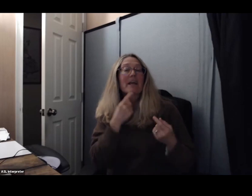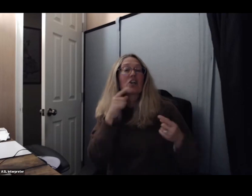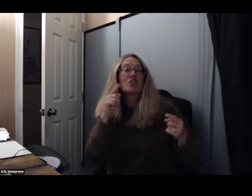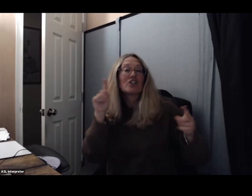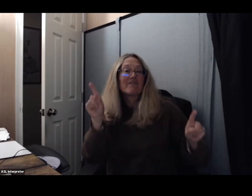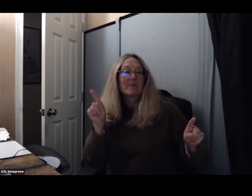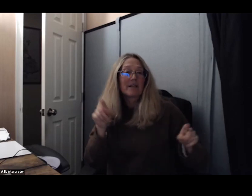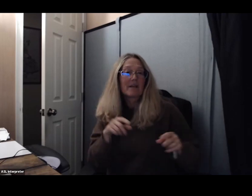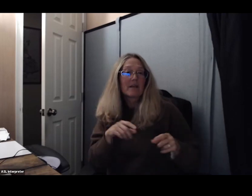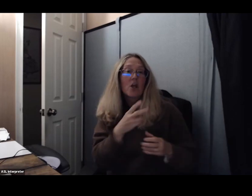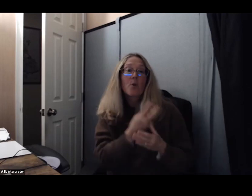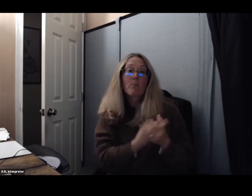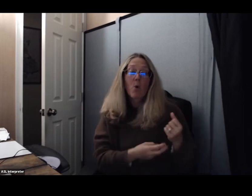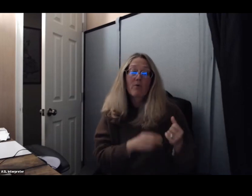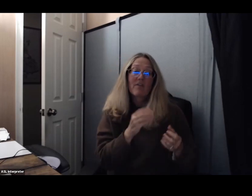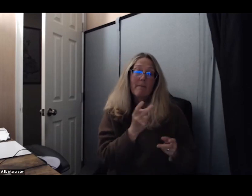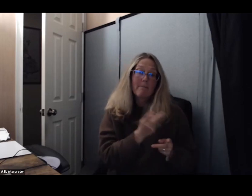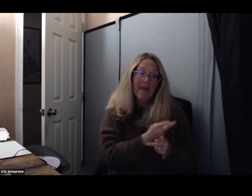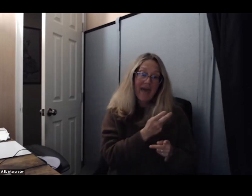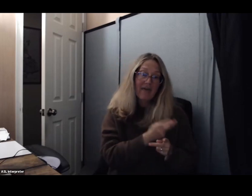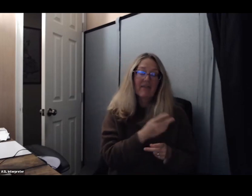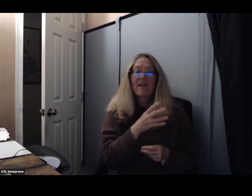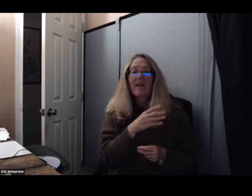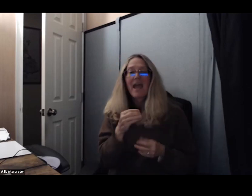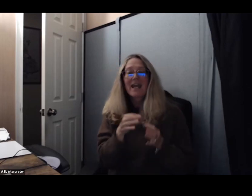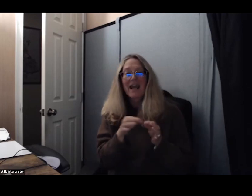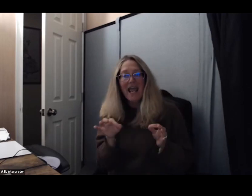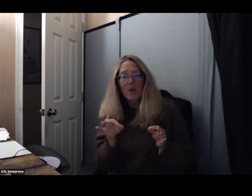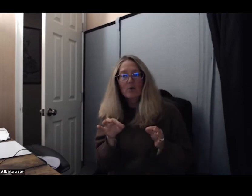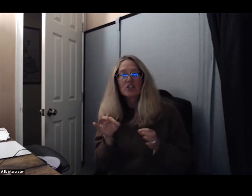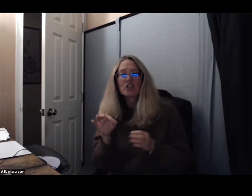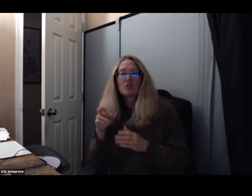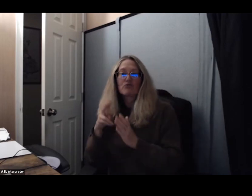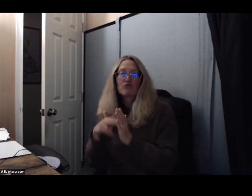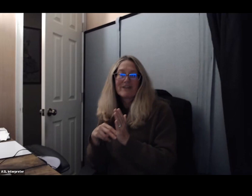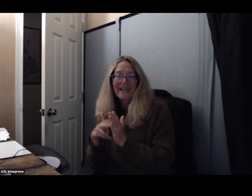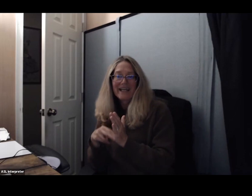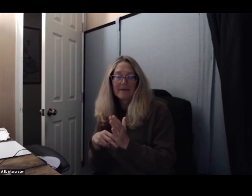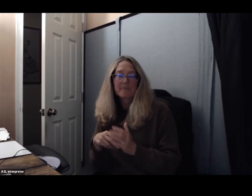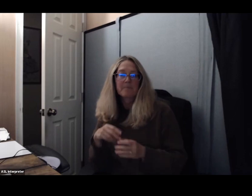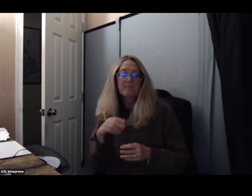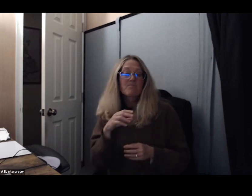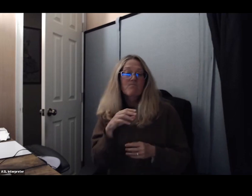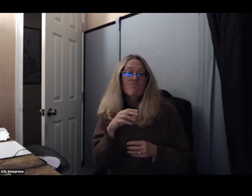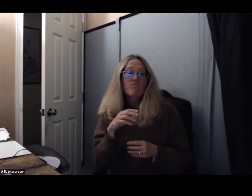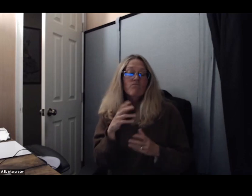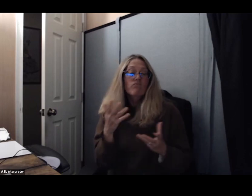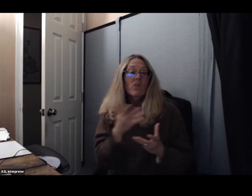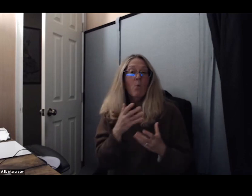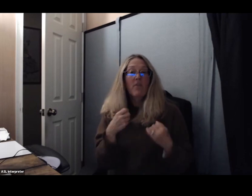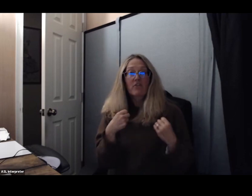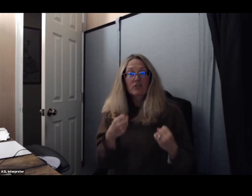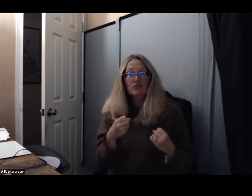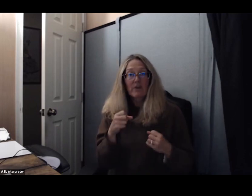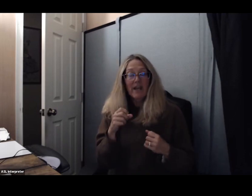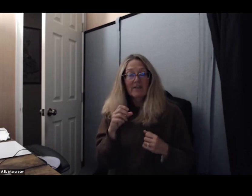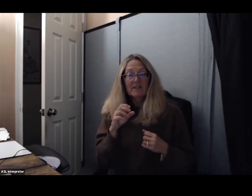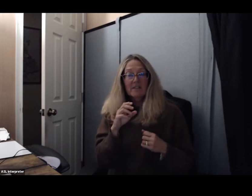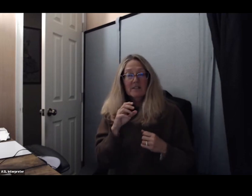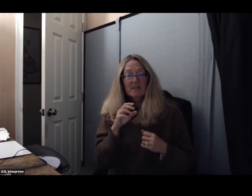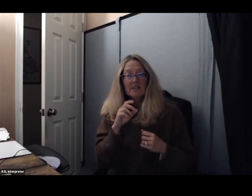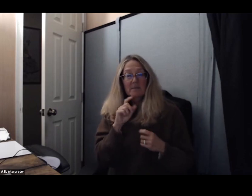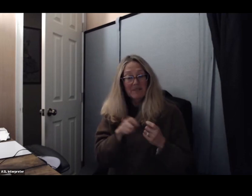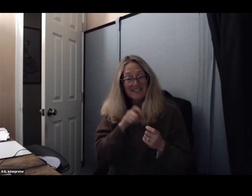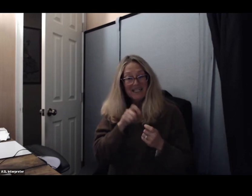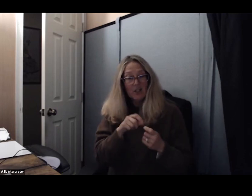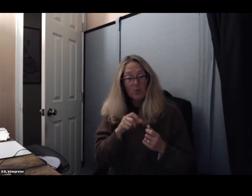achievement, both in mathematics as well as in language and reading. I think that one of the strengths, particularly with